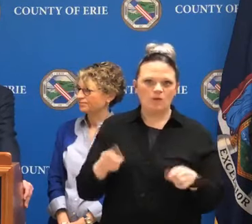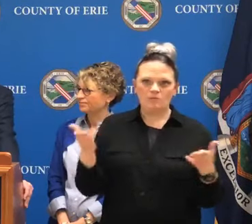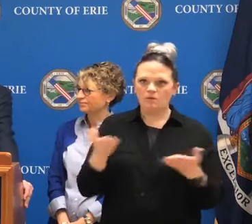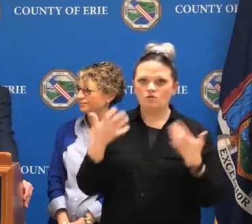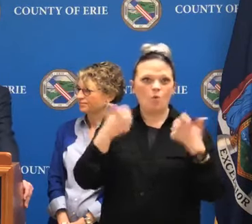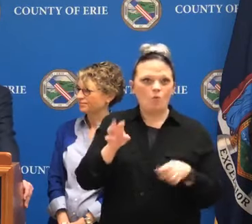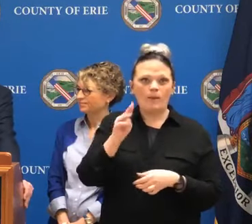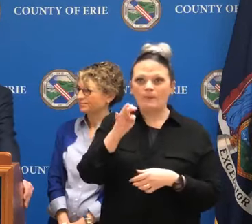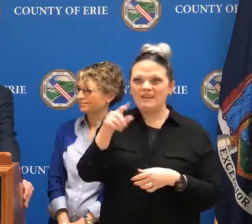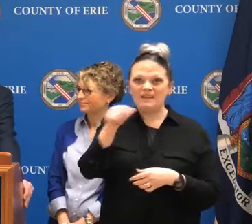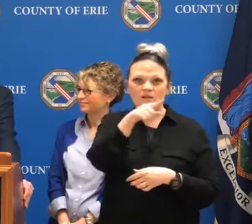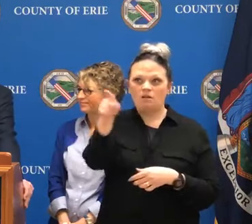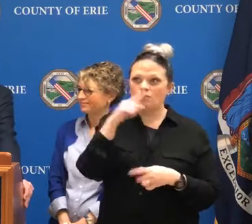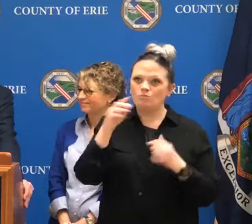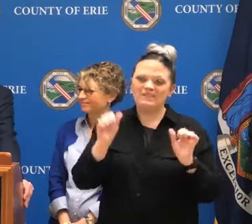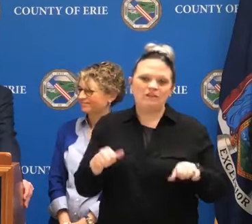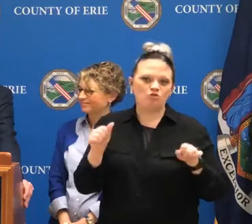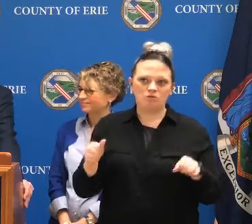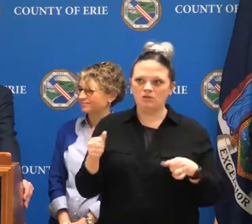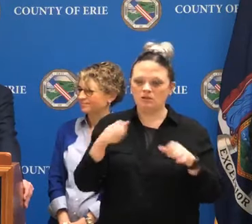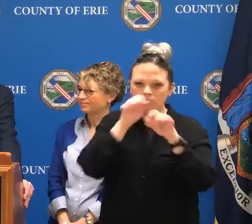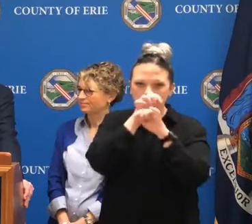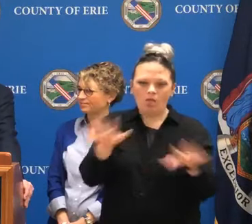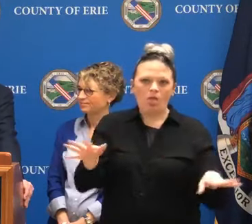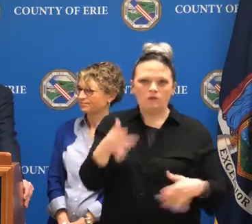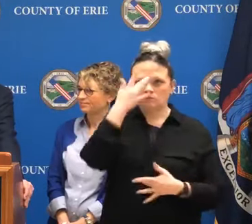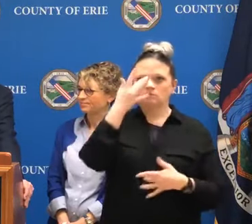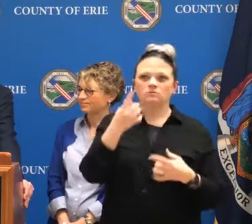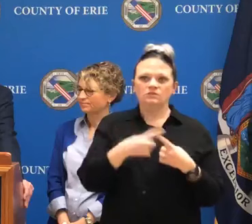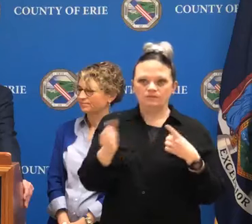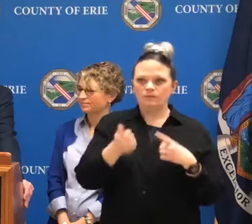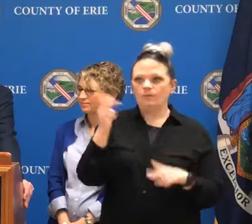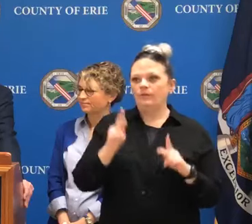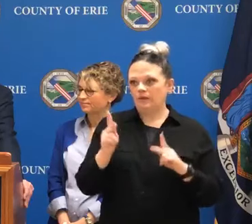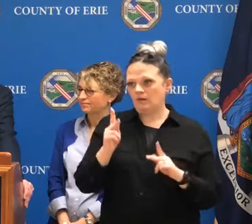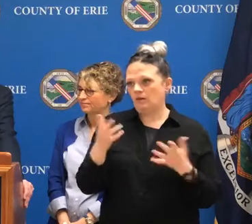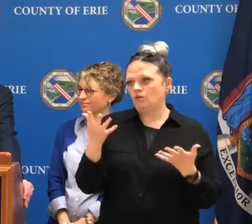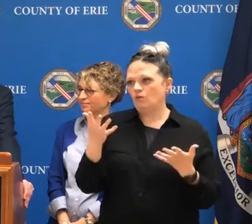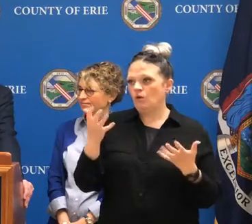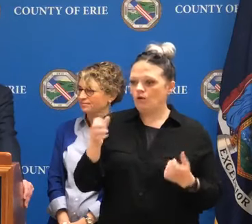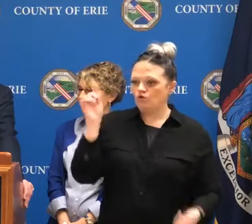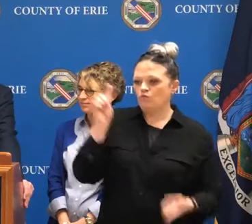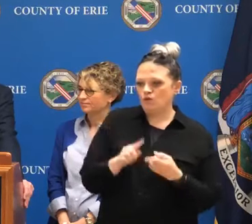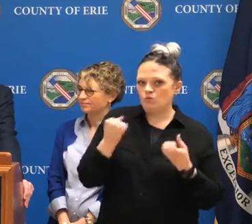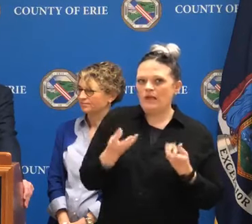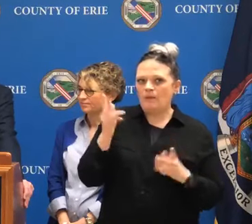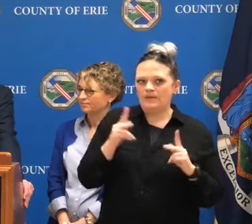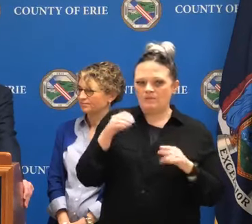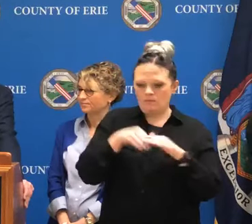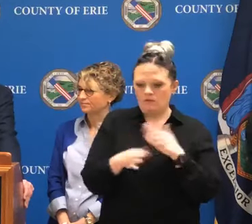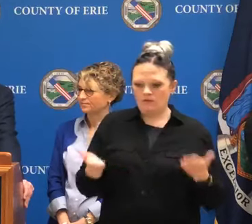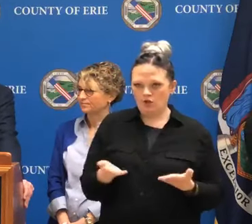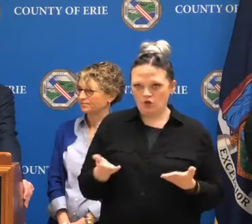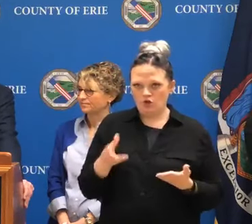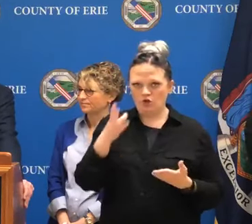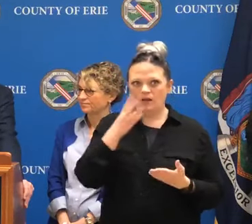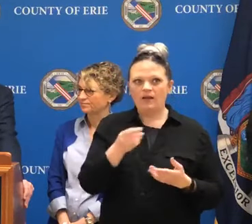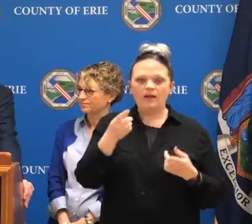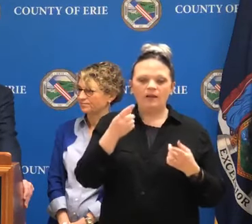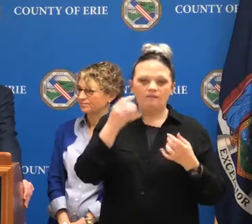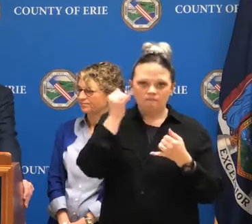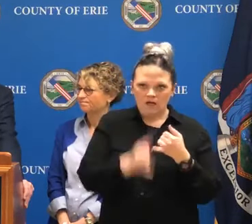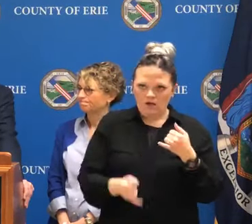members of the media to potentially get a transmission from someone else, so we're going to reduce the number of people in the room. And finally, to the people of